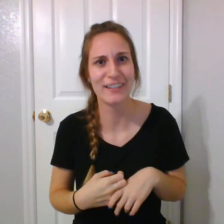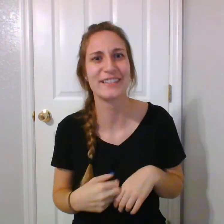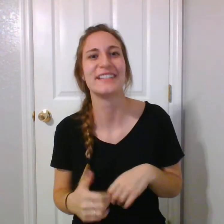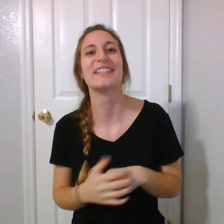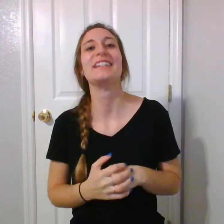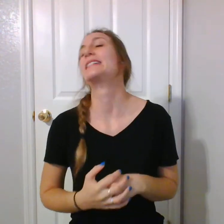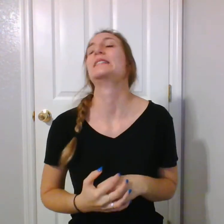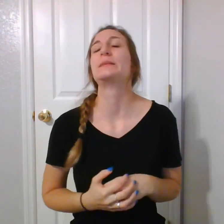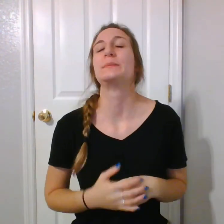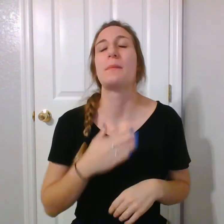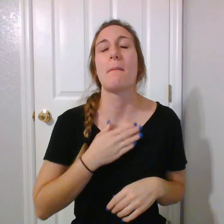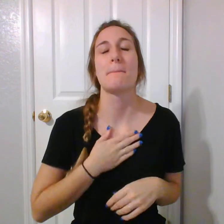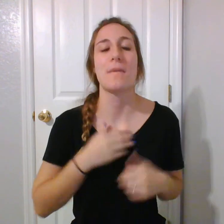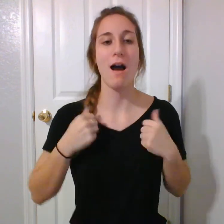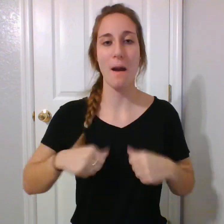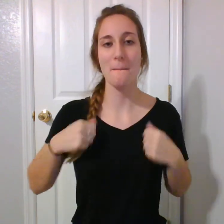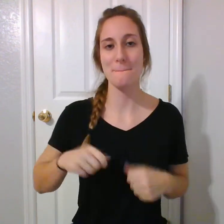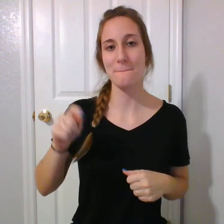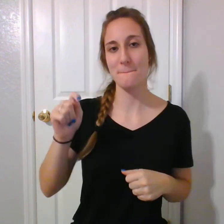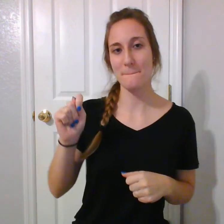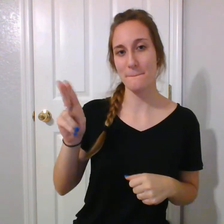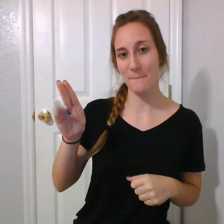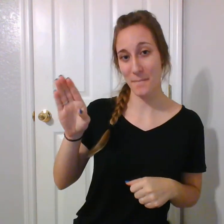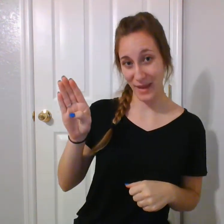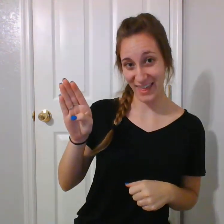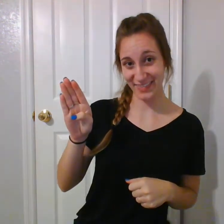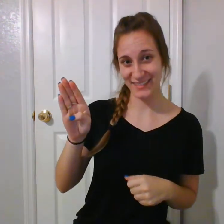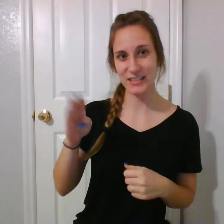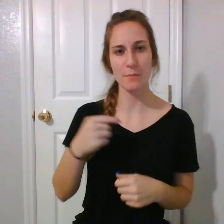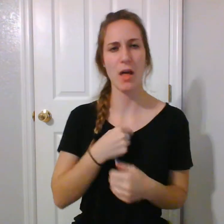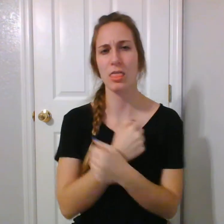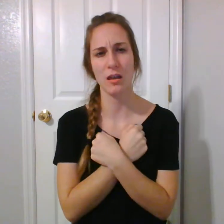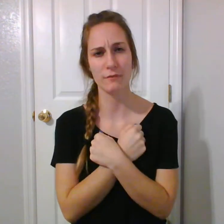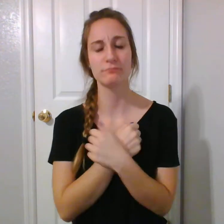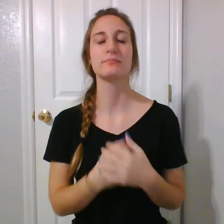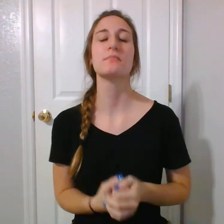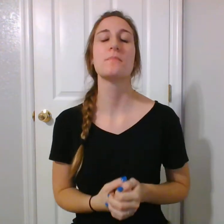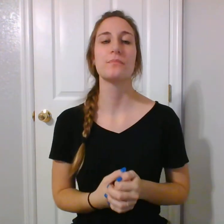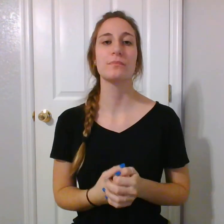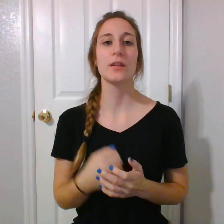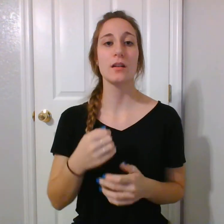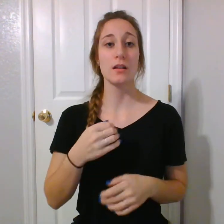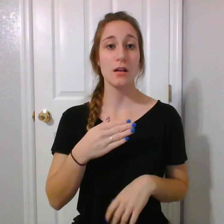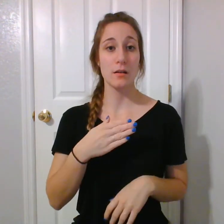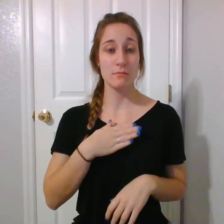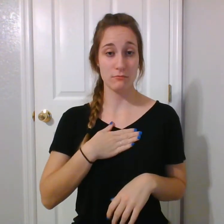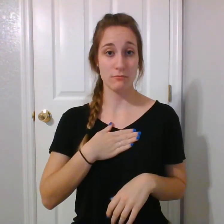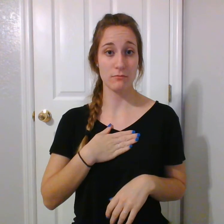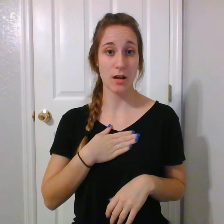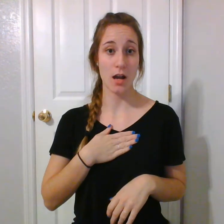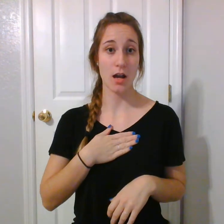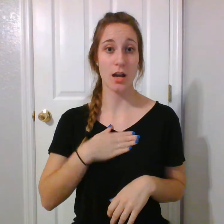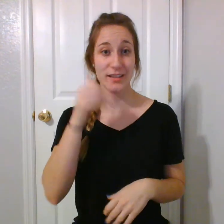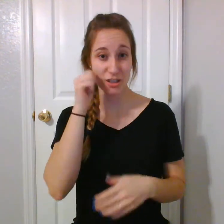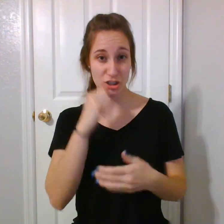bathtub. I love to take baths. This space, actually, I decided to have a home birth with my daughter, so I had her right here in this room, and it was very